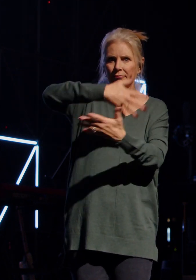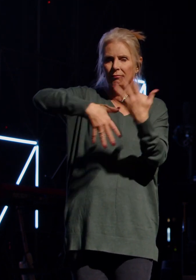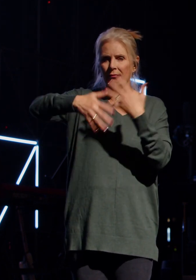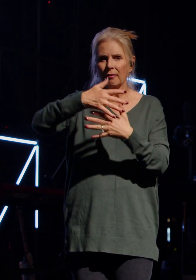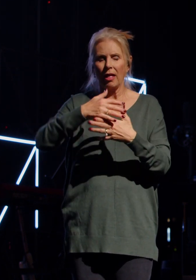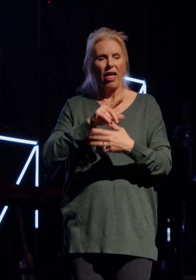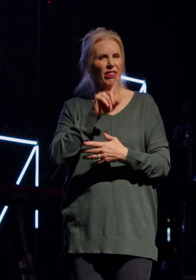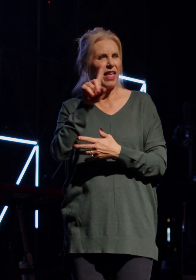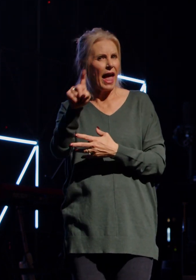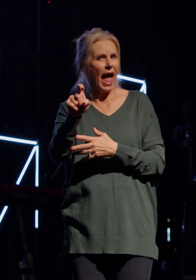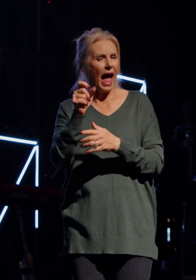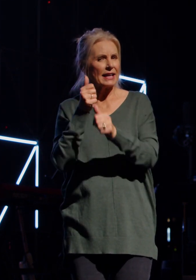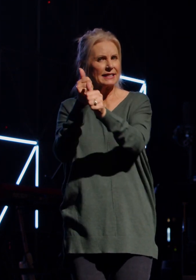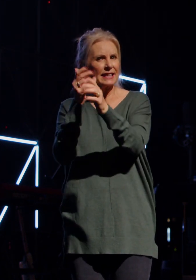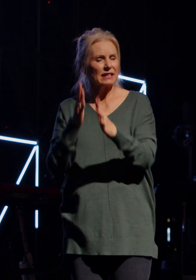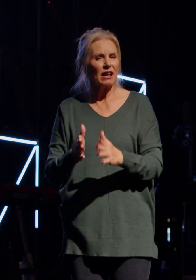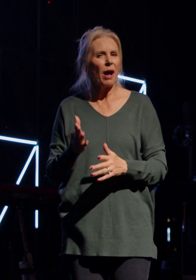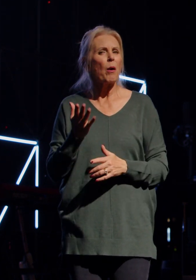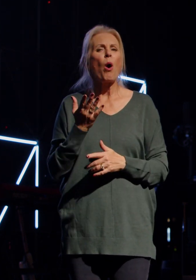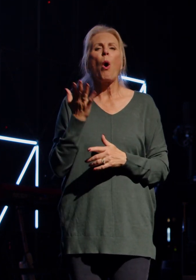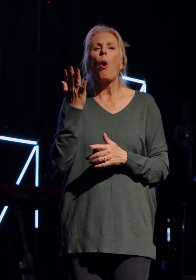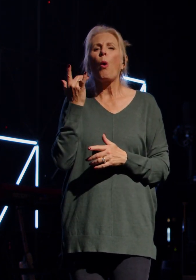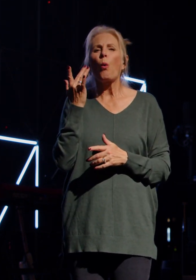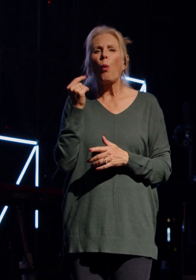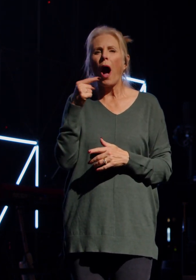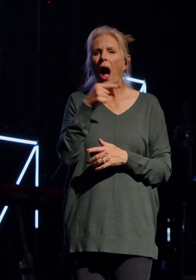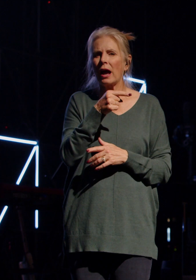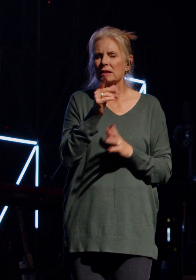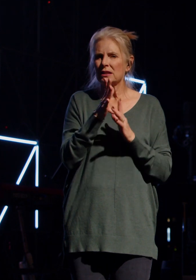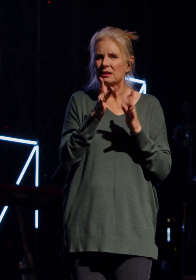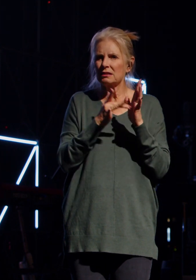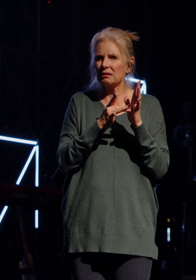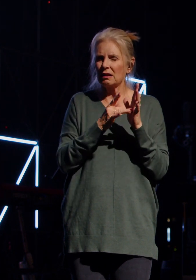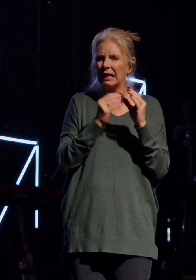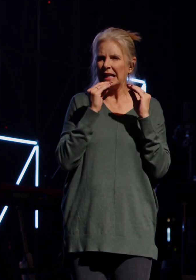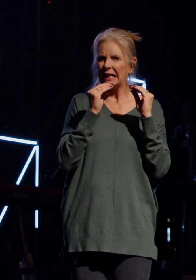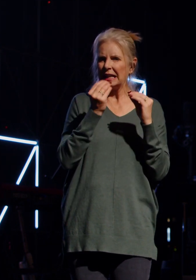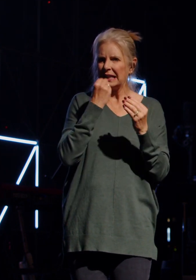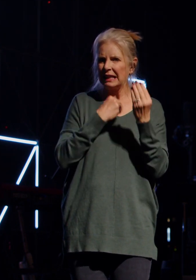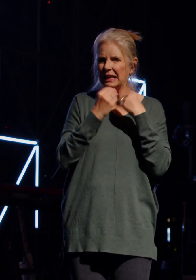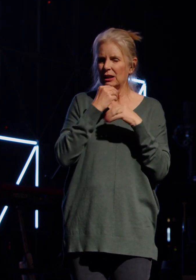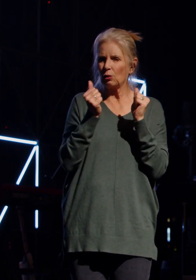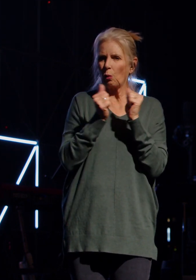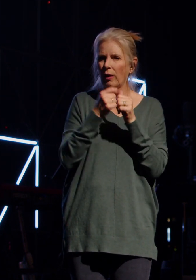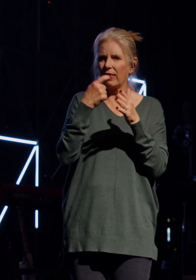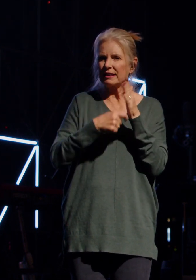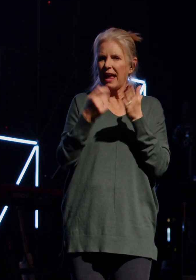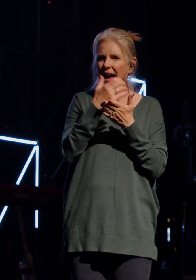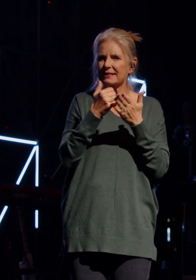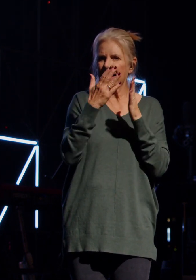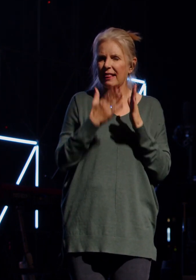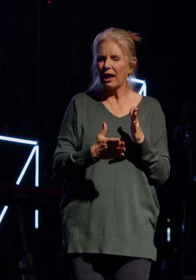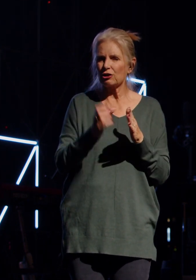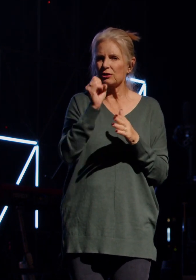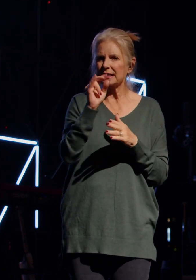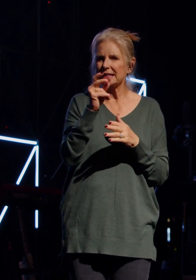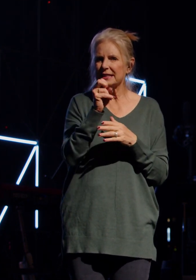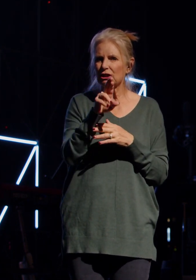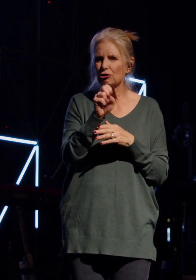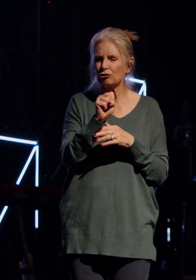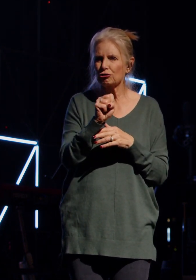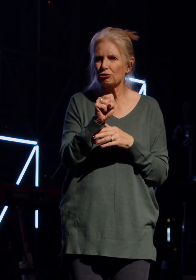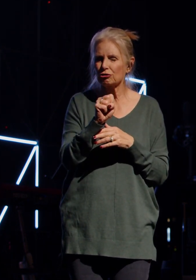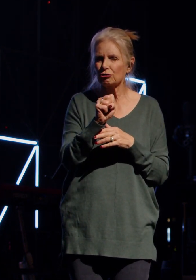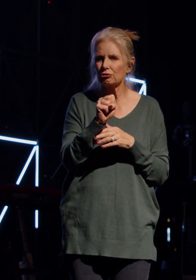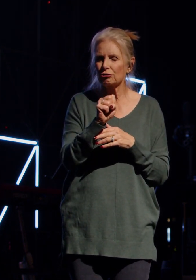his disciples, why does he eat with tax collectors and sinners? On hearing this, Jesus said to them, it's not the healthy who